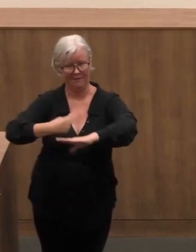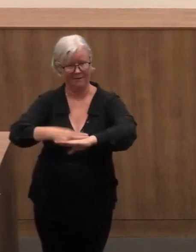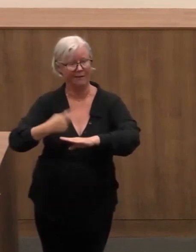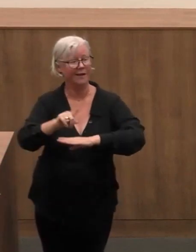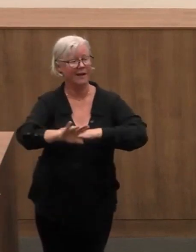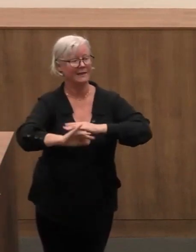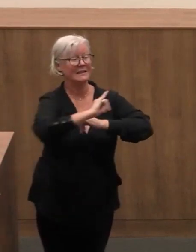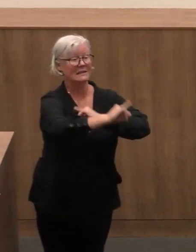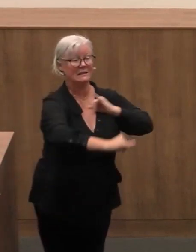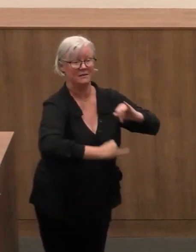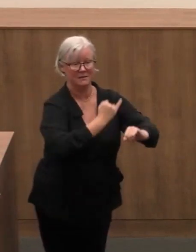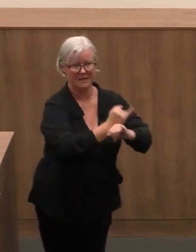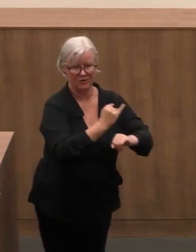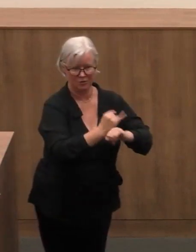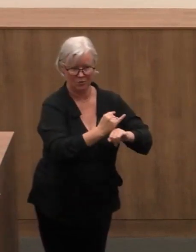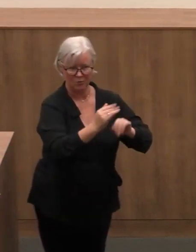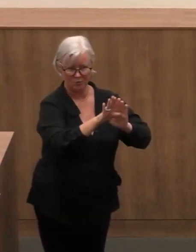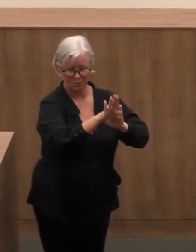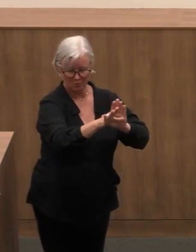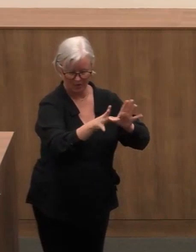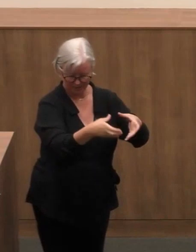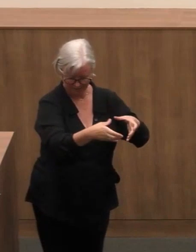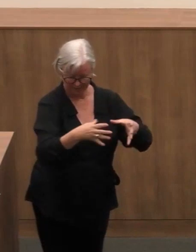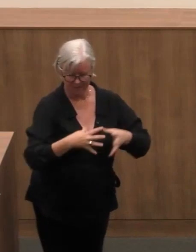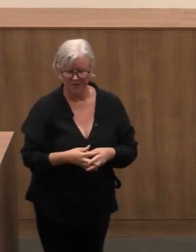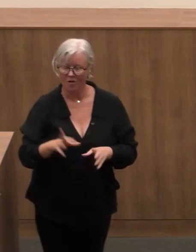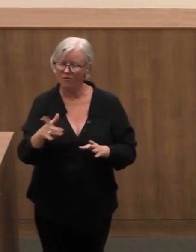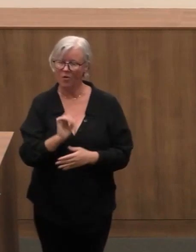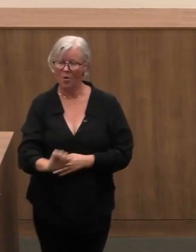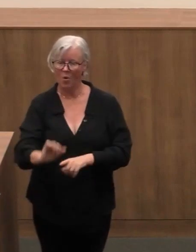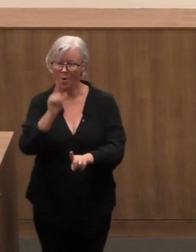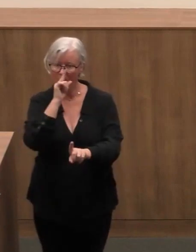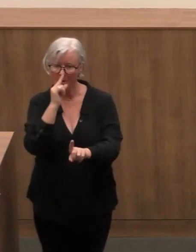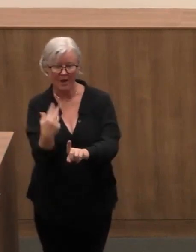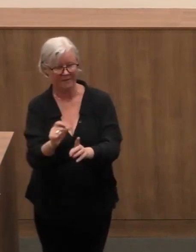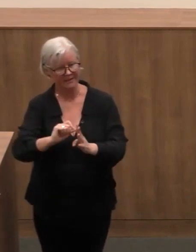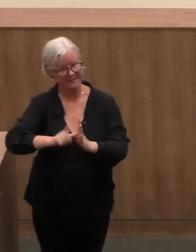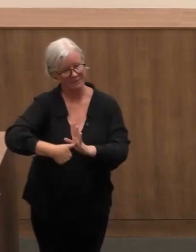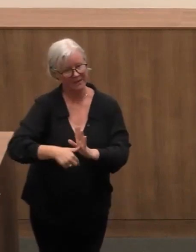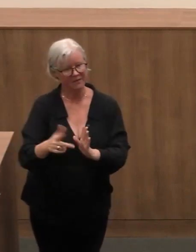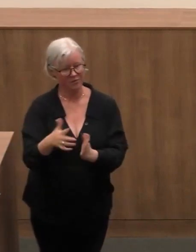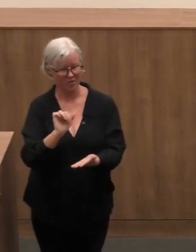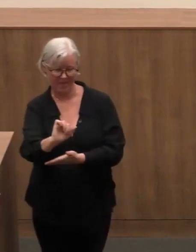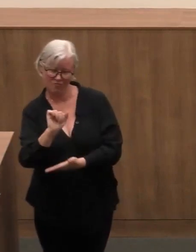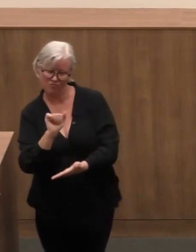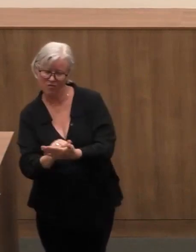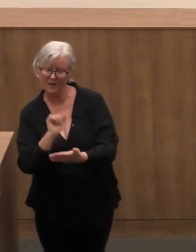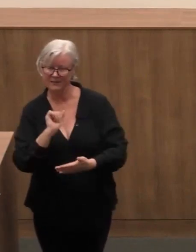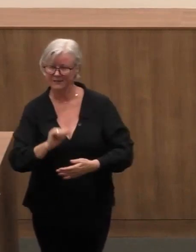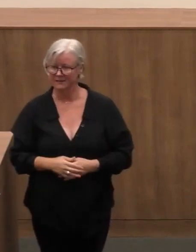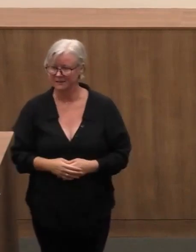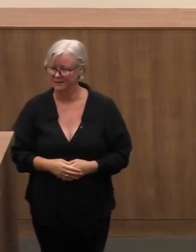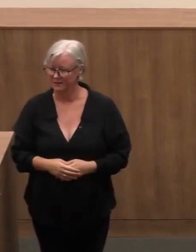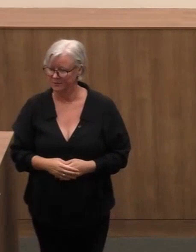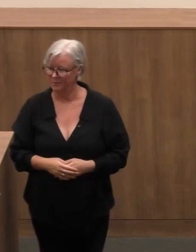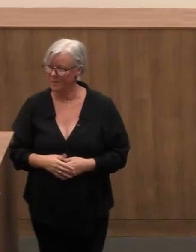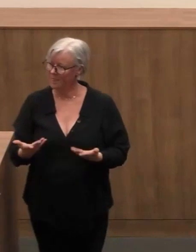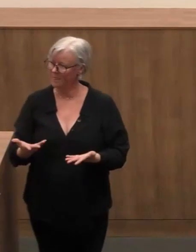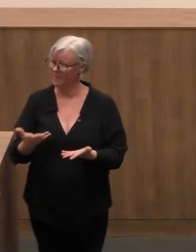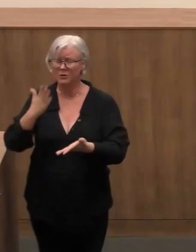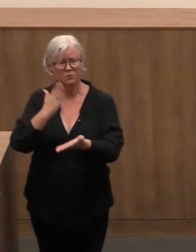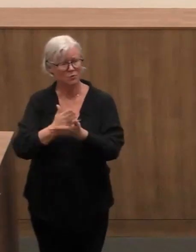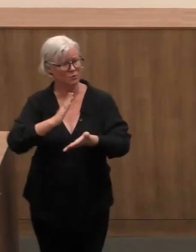working on the rights of people with disability, and has advised policymakers at national and international levels. It gives us